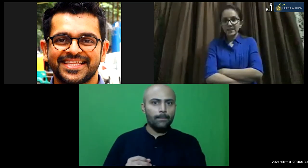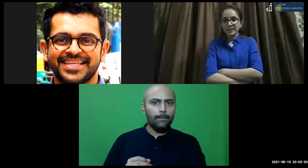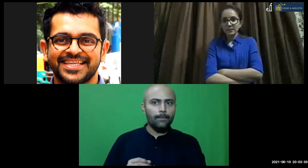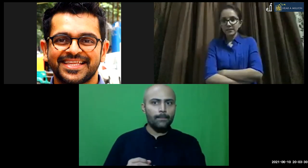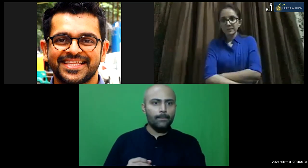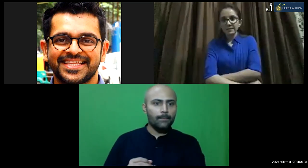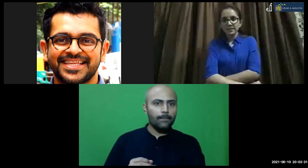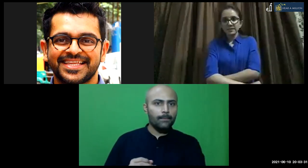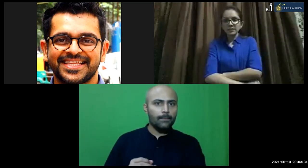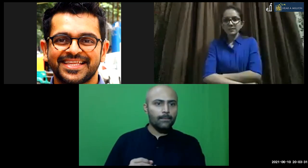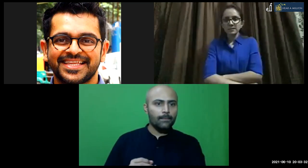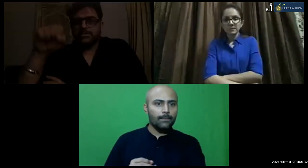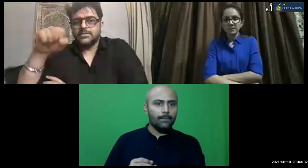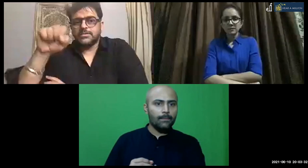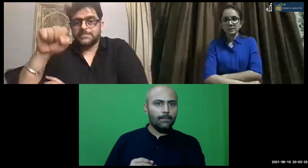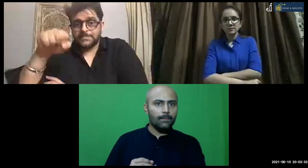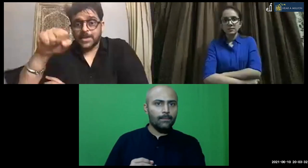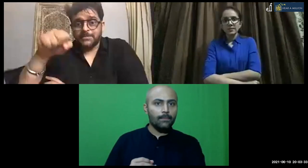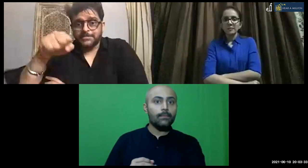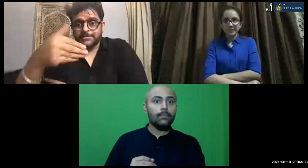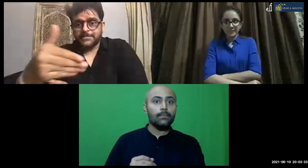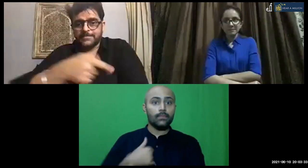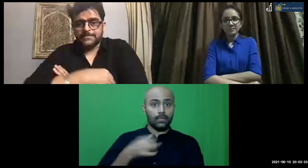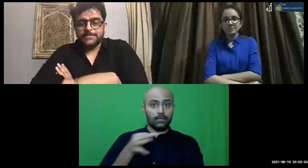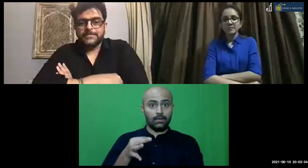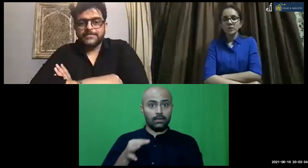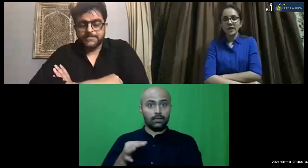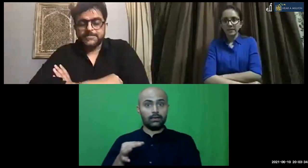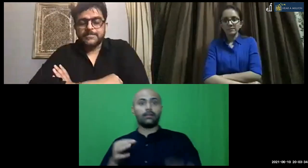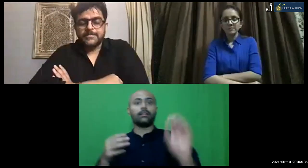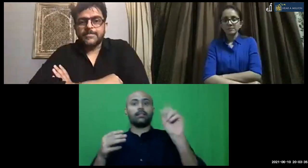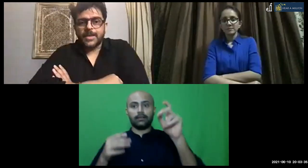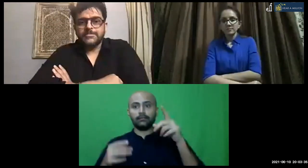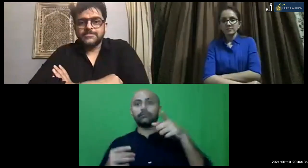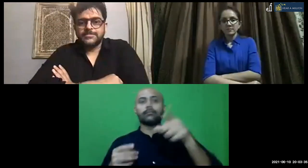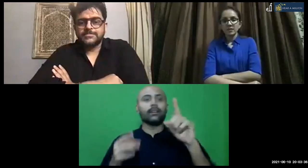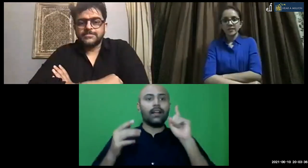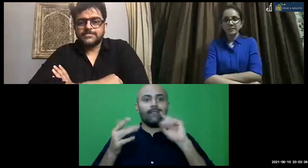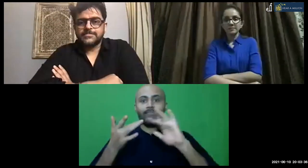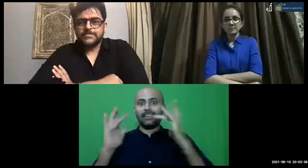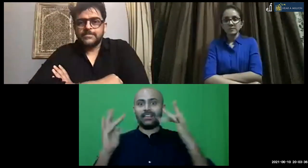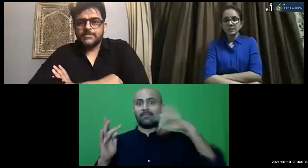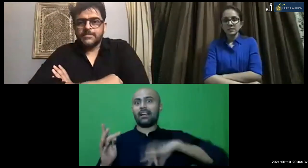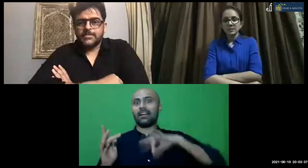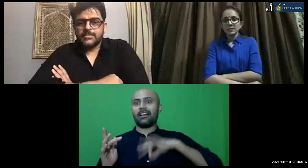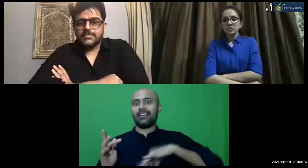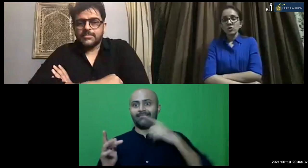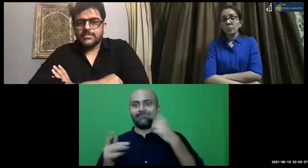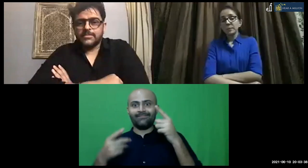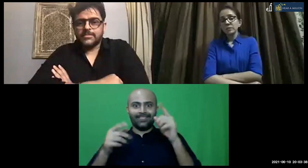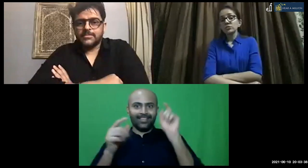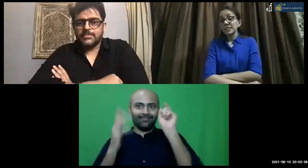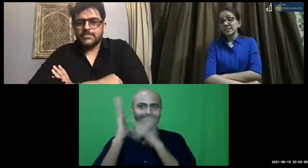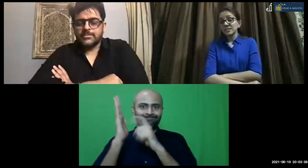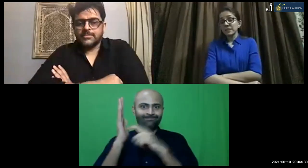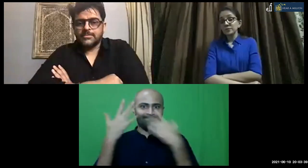Should I explain the results? Yeah, please. Go ahead. All right. So